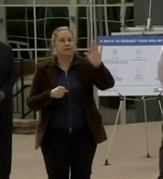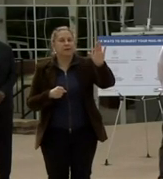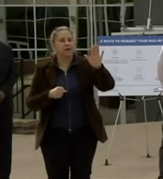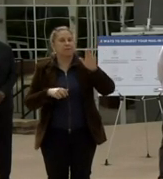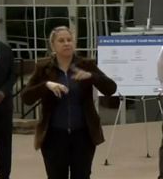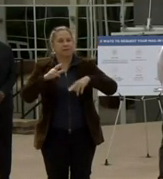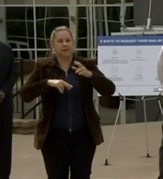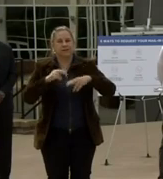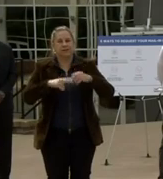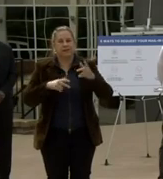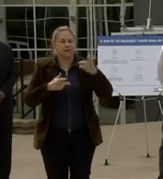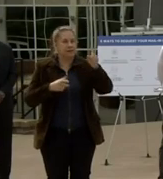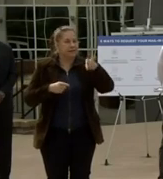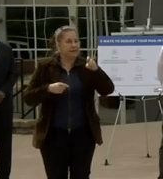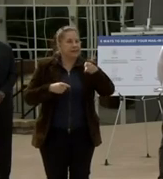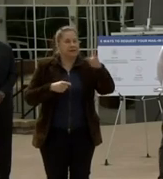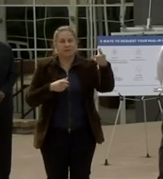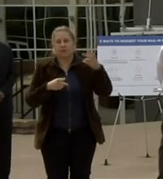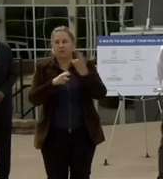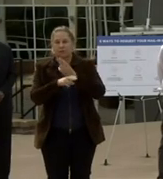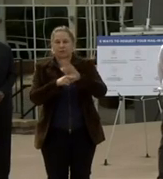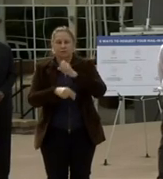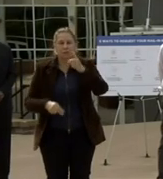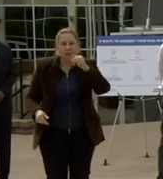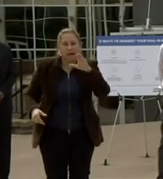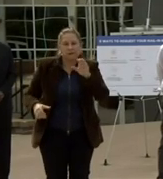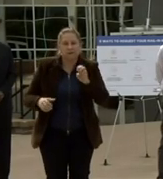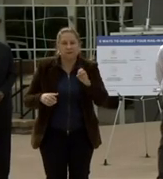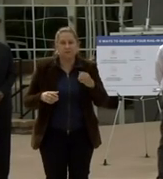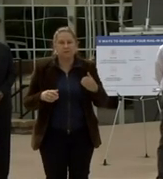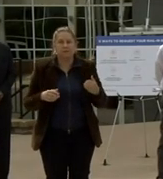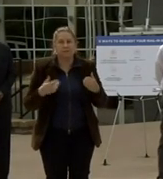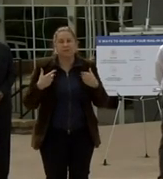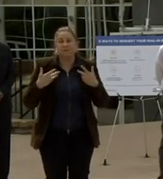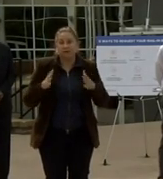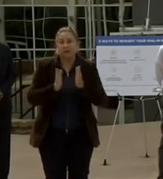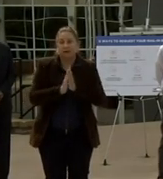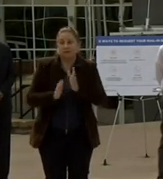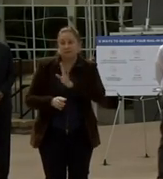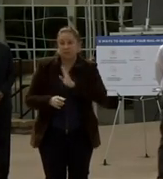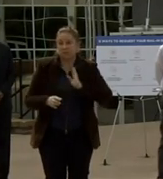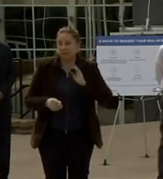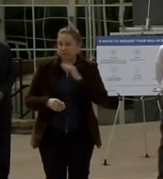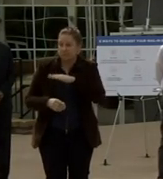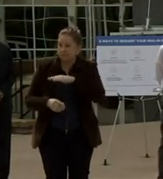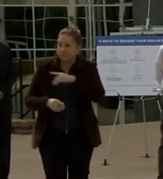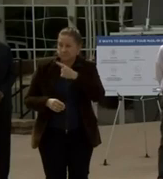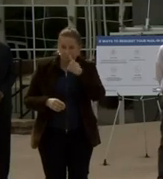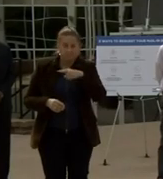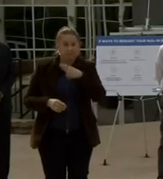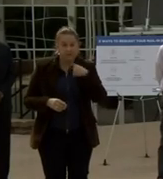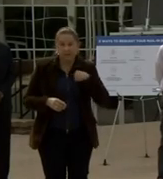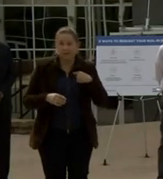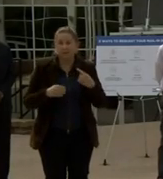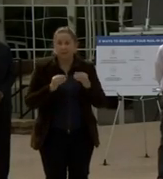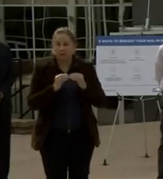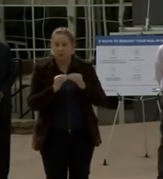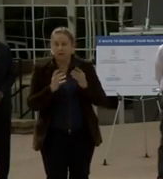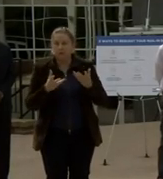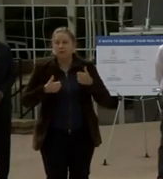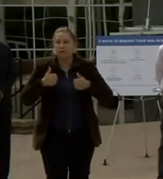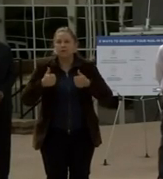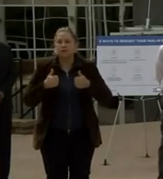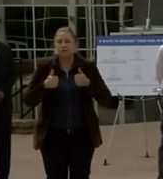facilities request. I have asked the board to make very clear what the voting centers are and